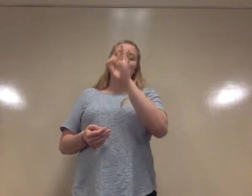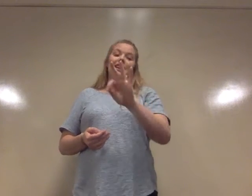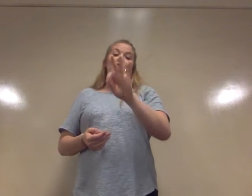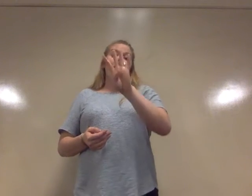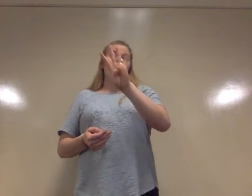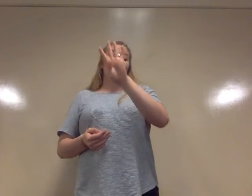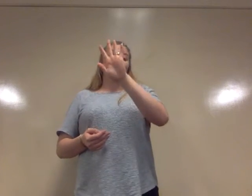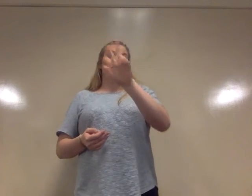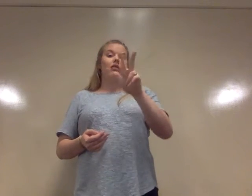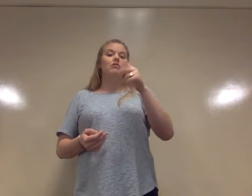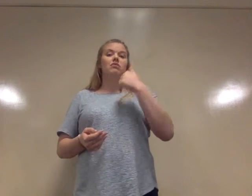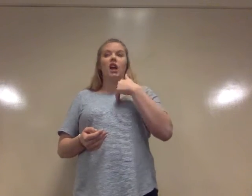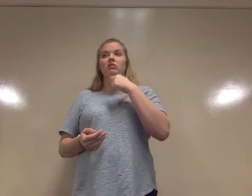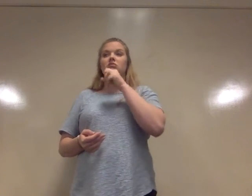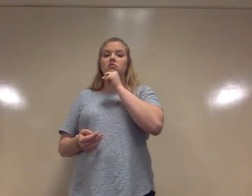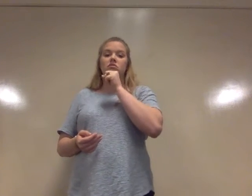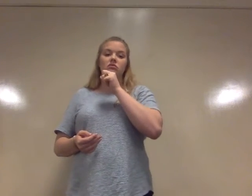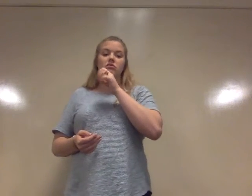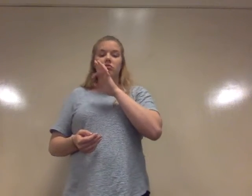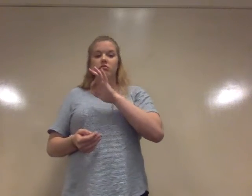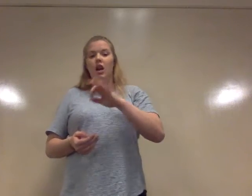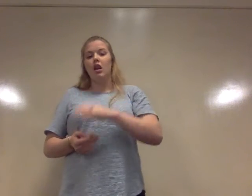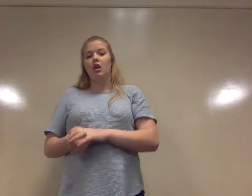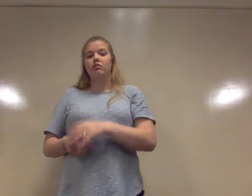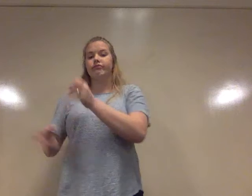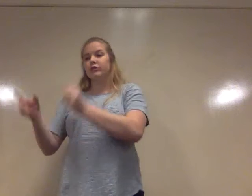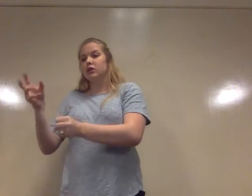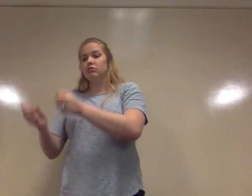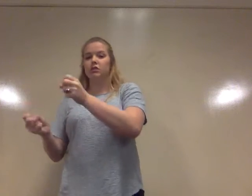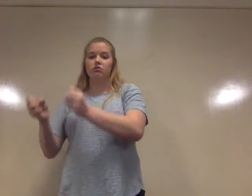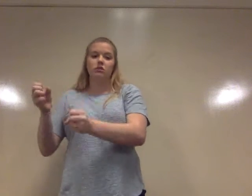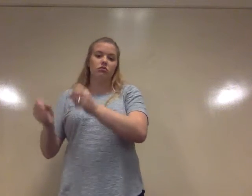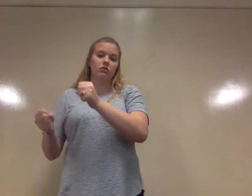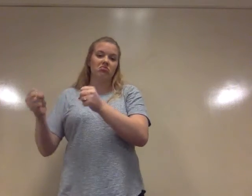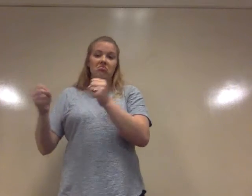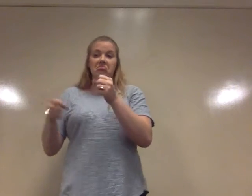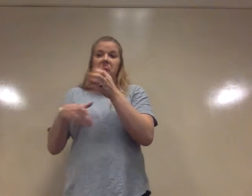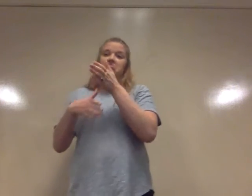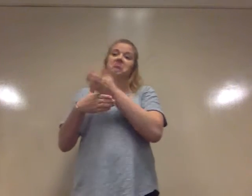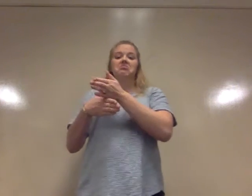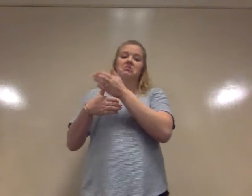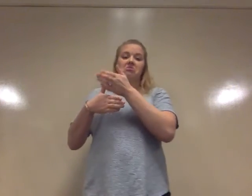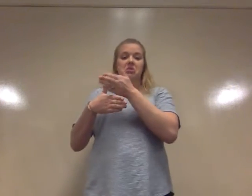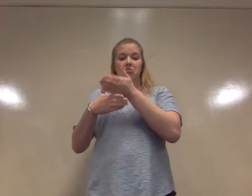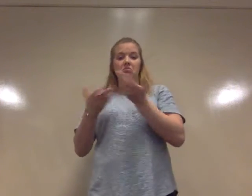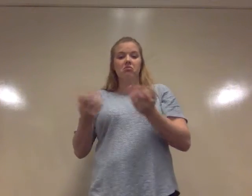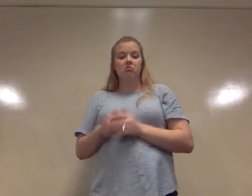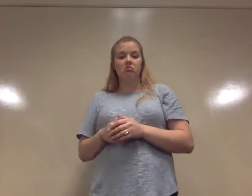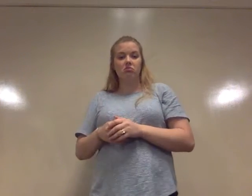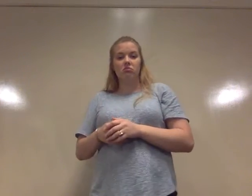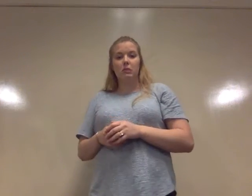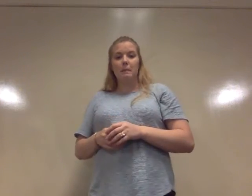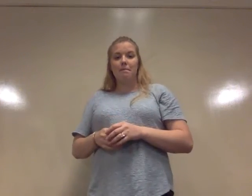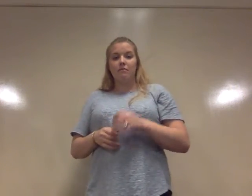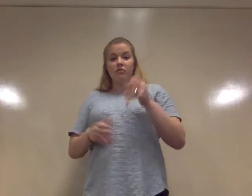cows, which in those days was a modest, medium-sized dairy. At the time, milk was believed to be nature's